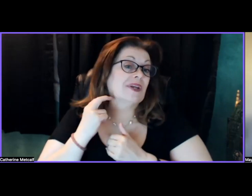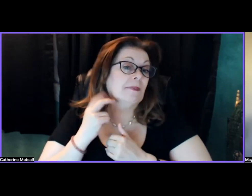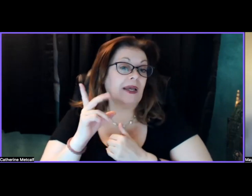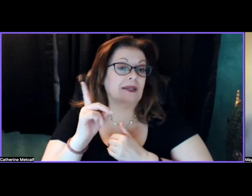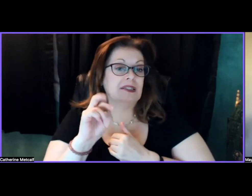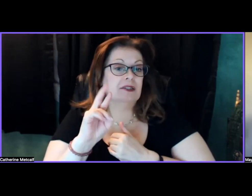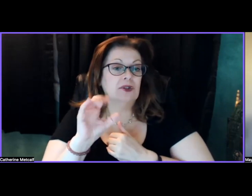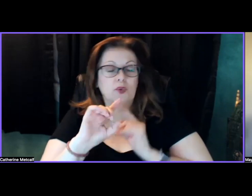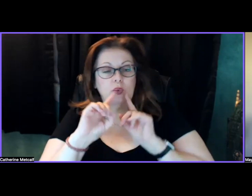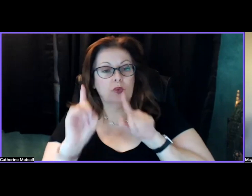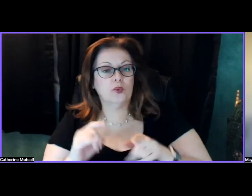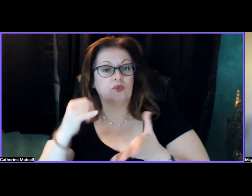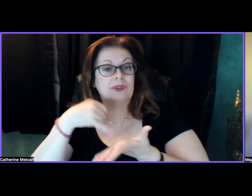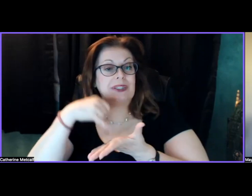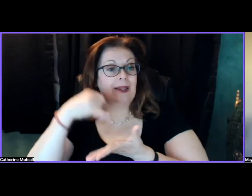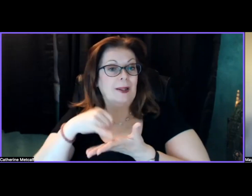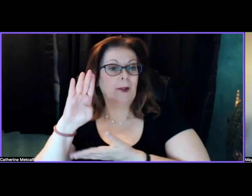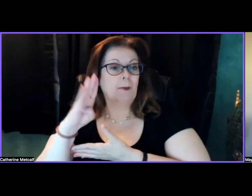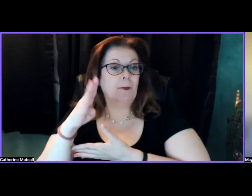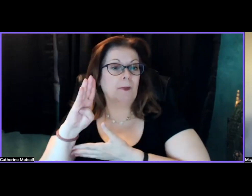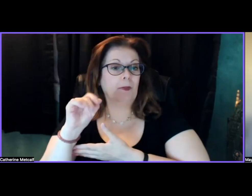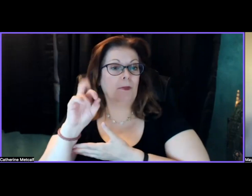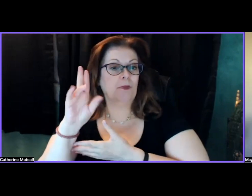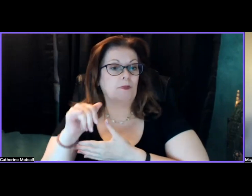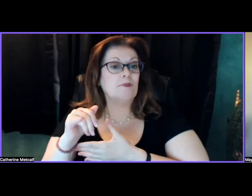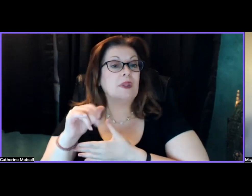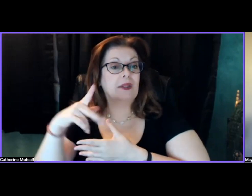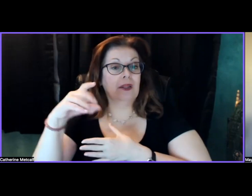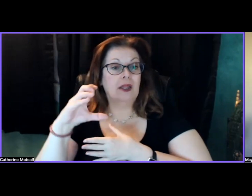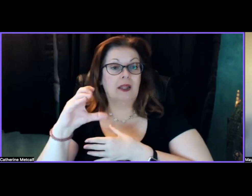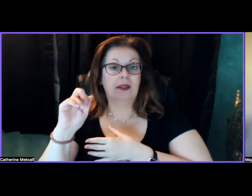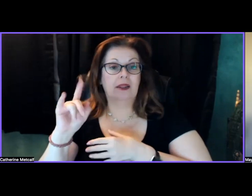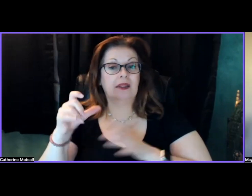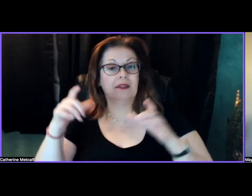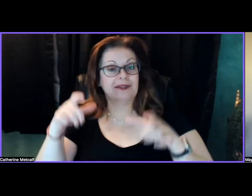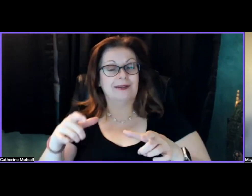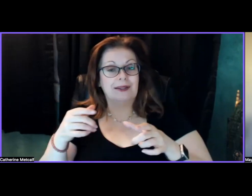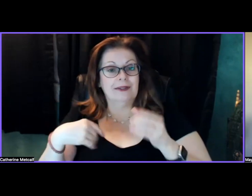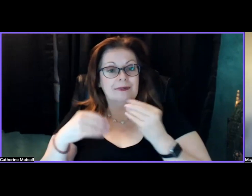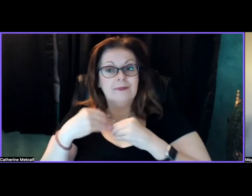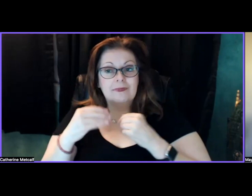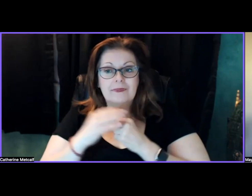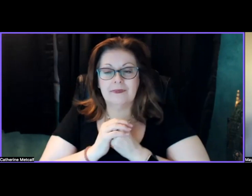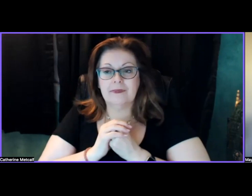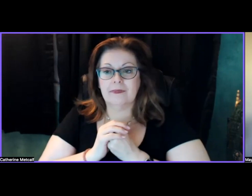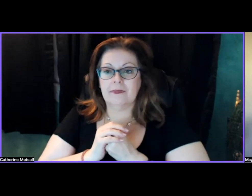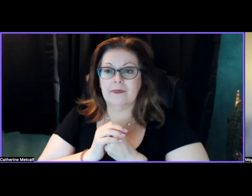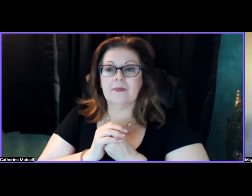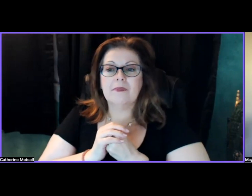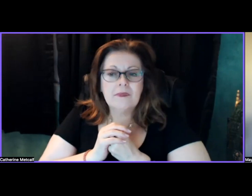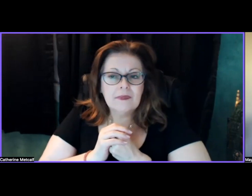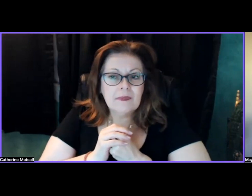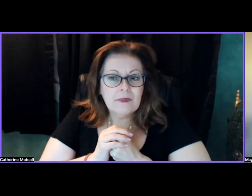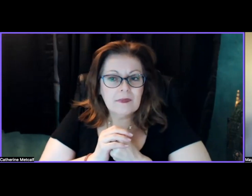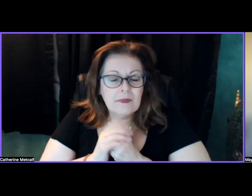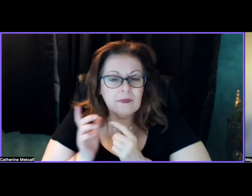with blueberries. The officers switch lines in front of us, badges glistening like chrysalis. If